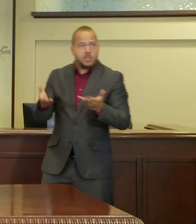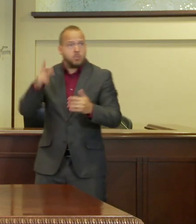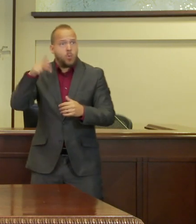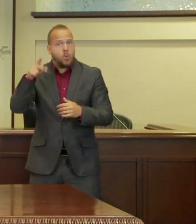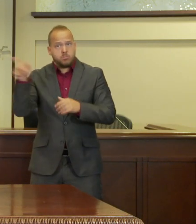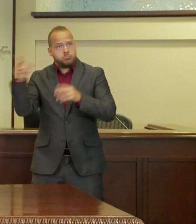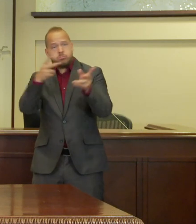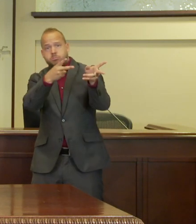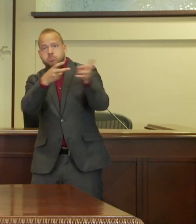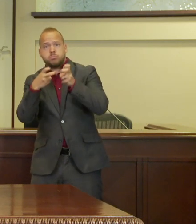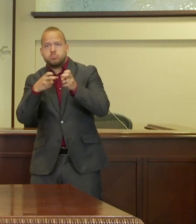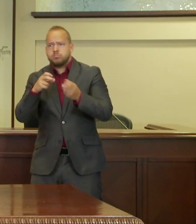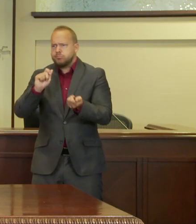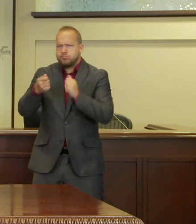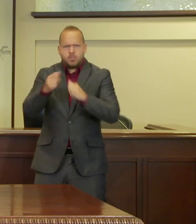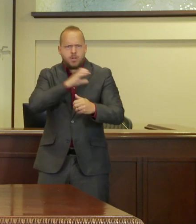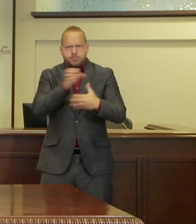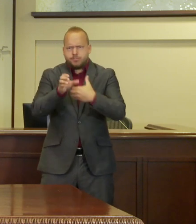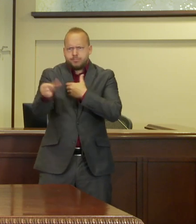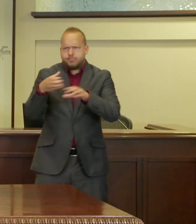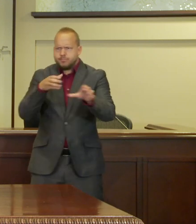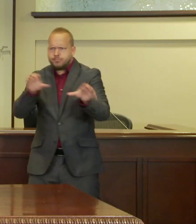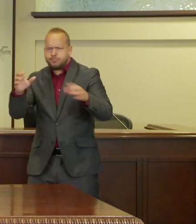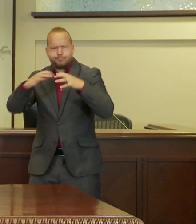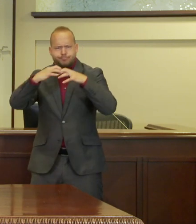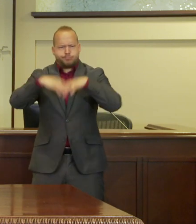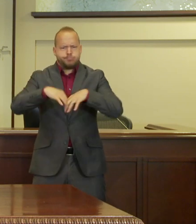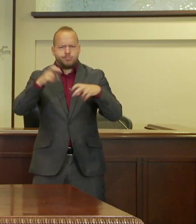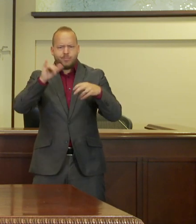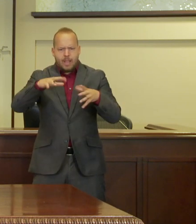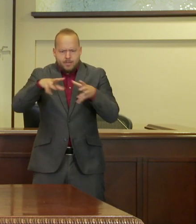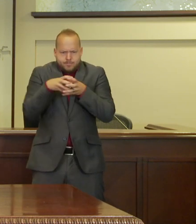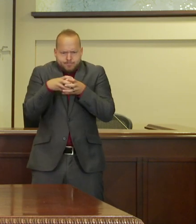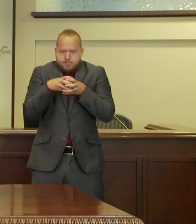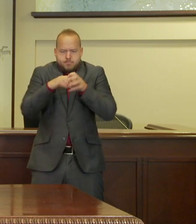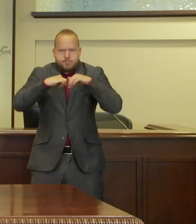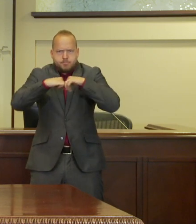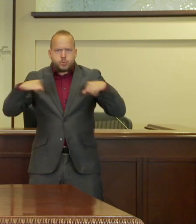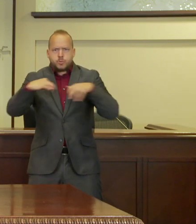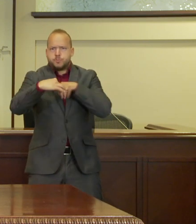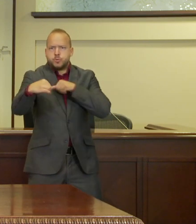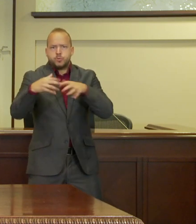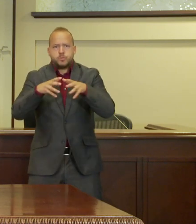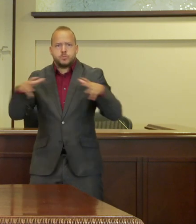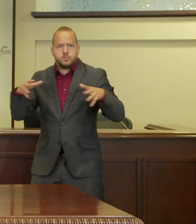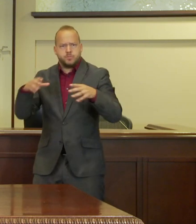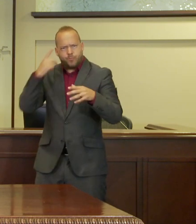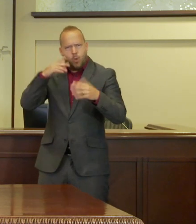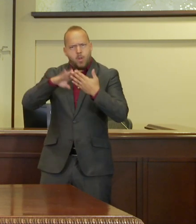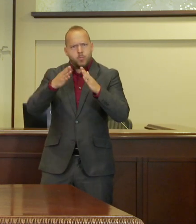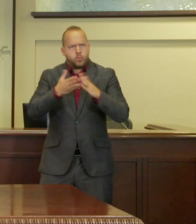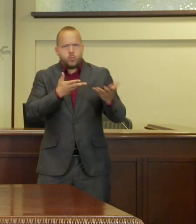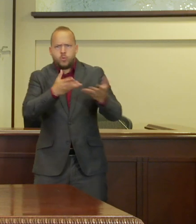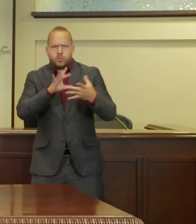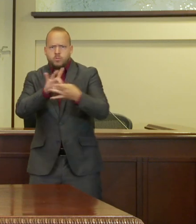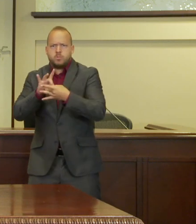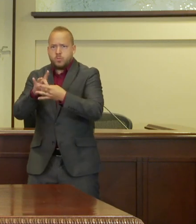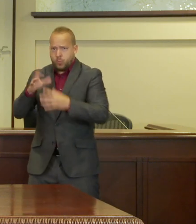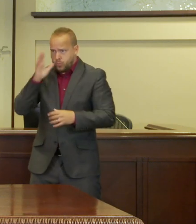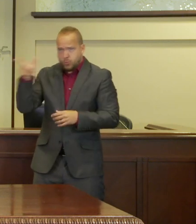police, replace them with a different kind of community approach? And will you yourself resign, as some protesters are